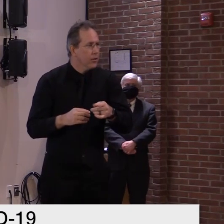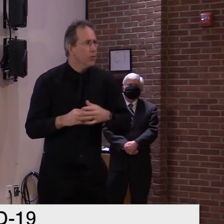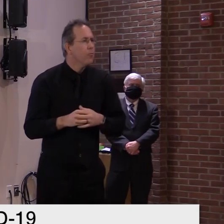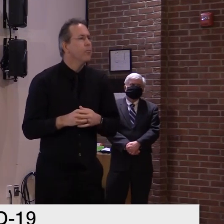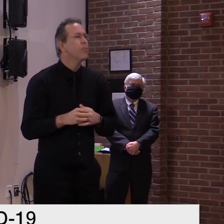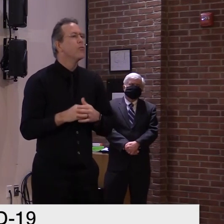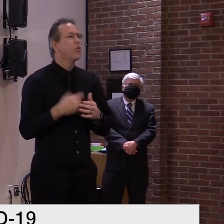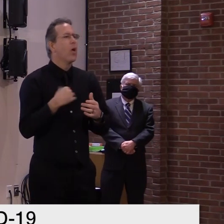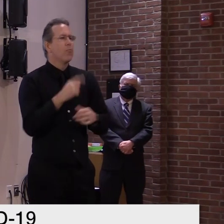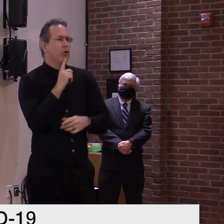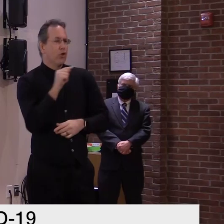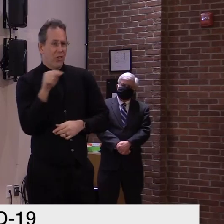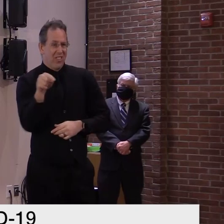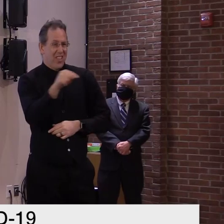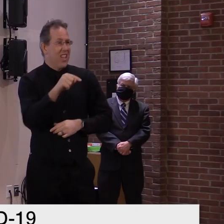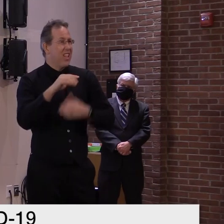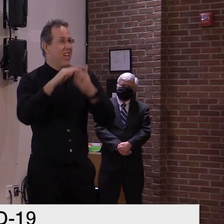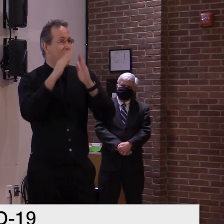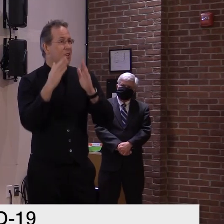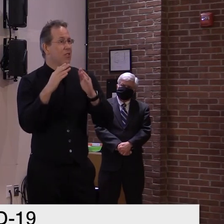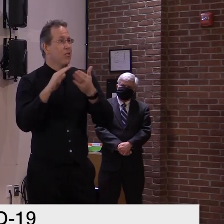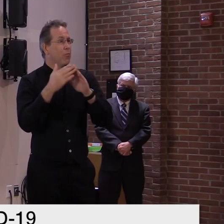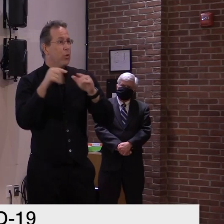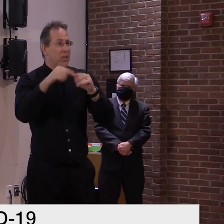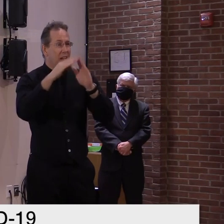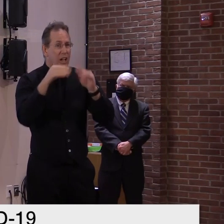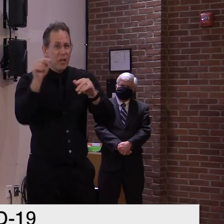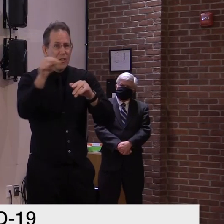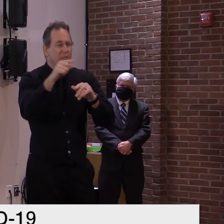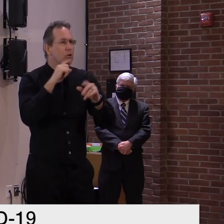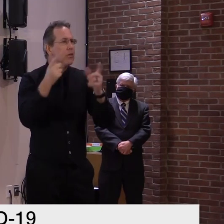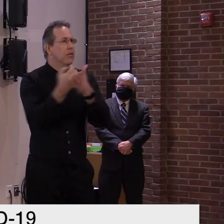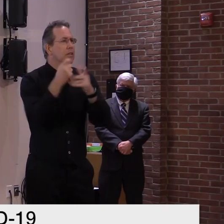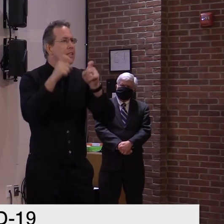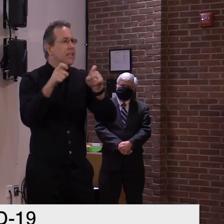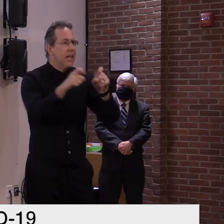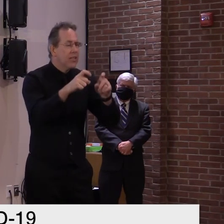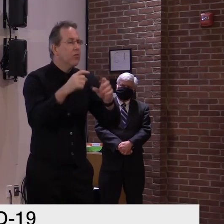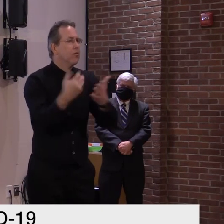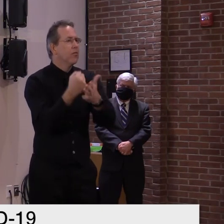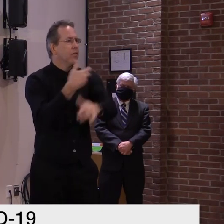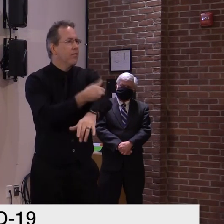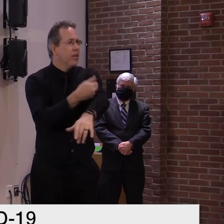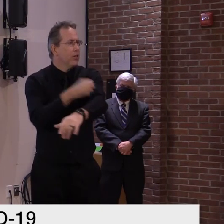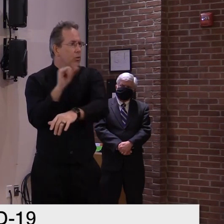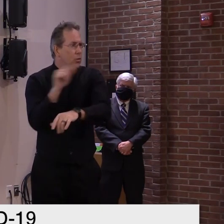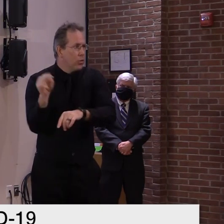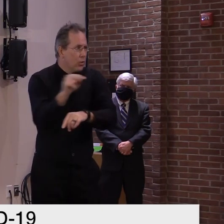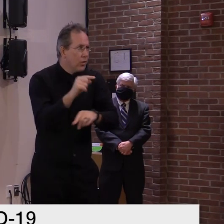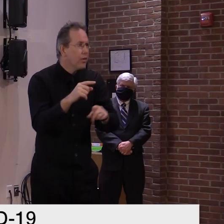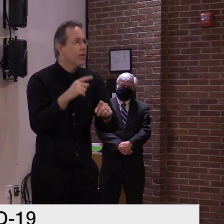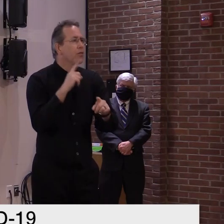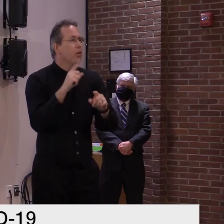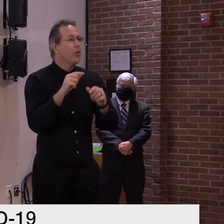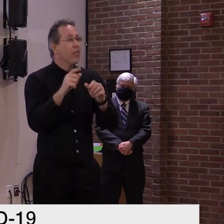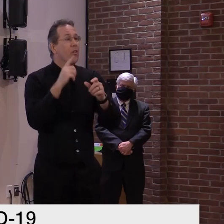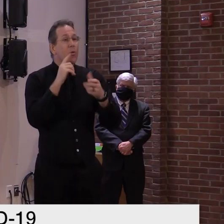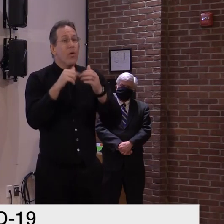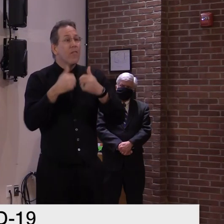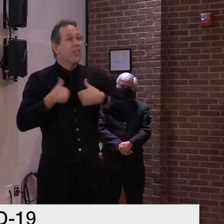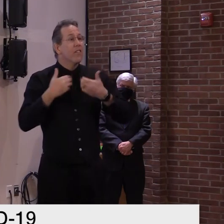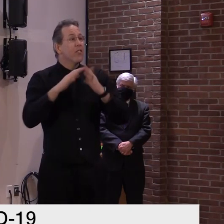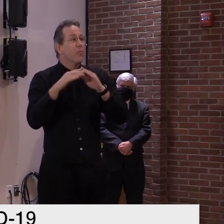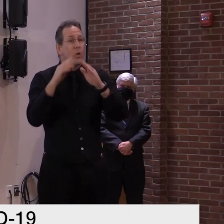that we could attend to the vaccine needs of individuals living in a perhaps a multi-generational household, it was specifically